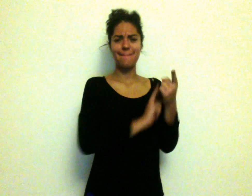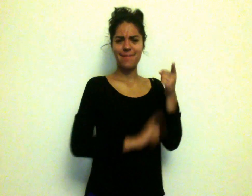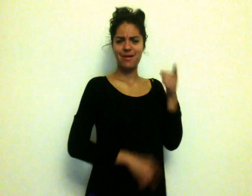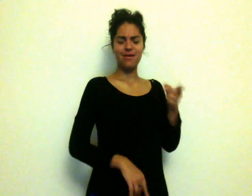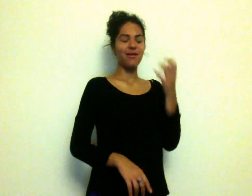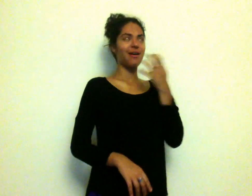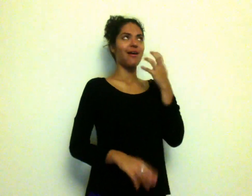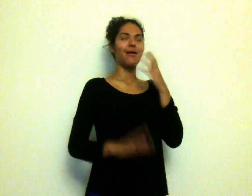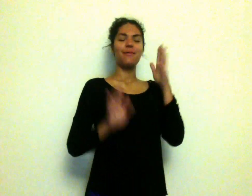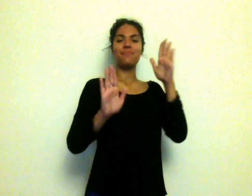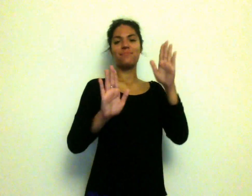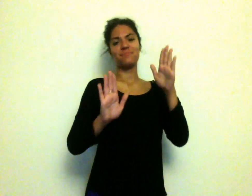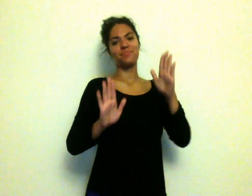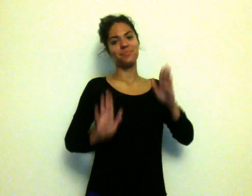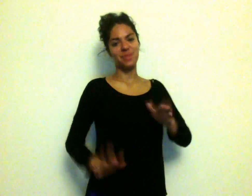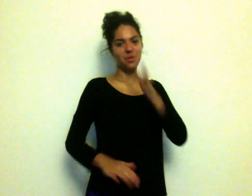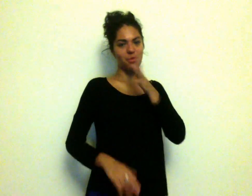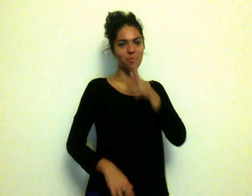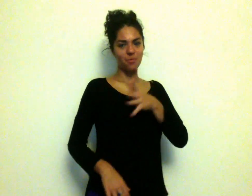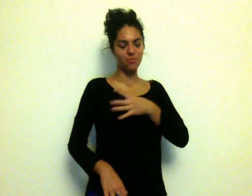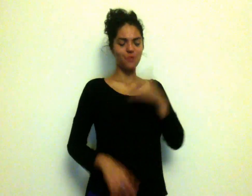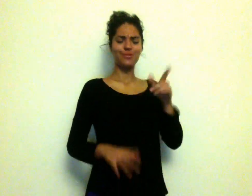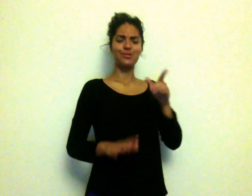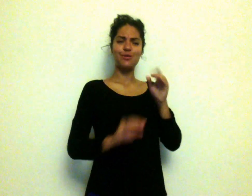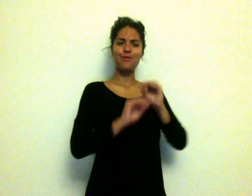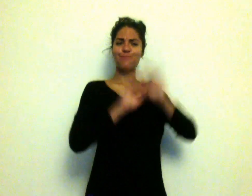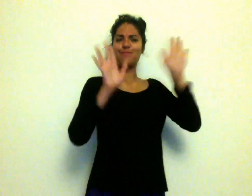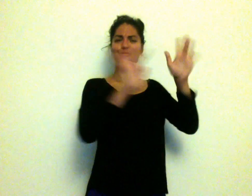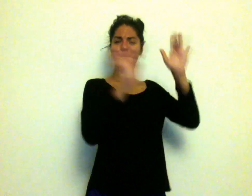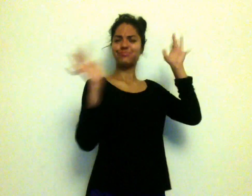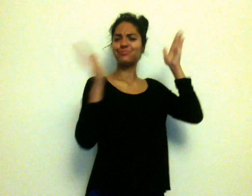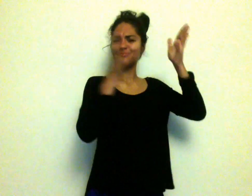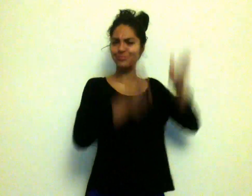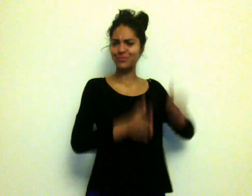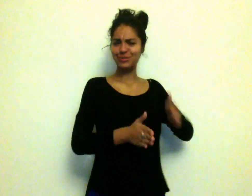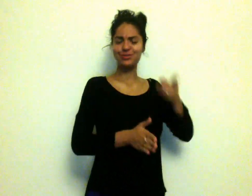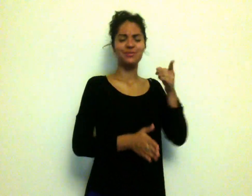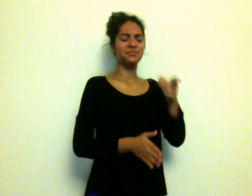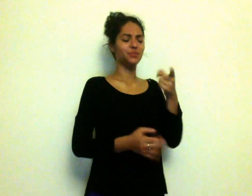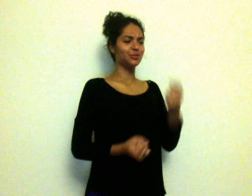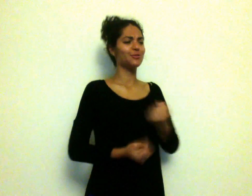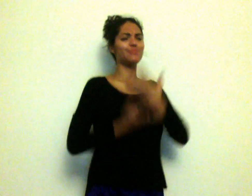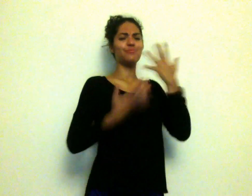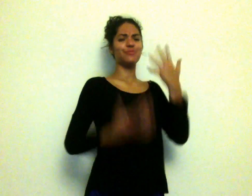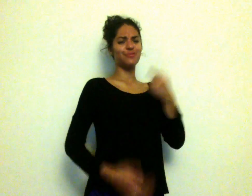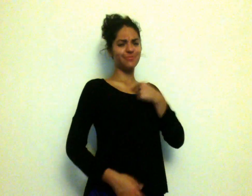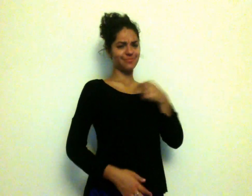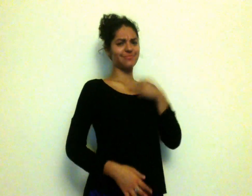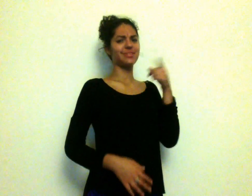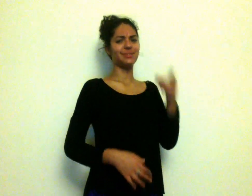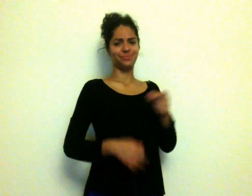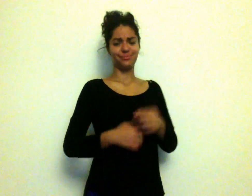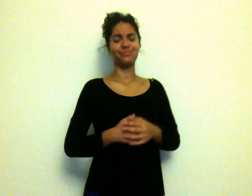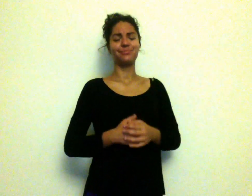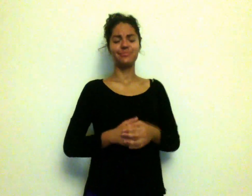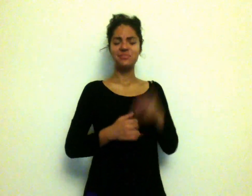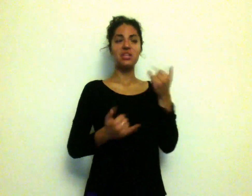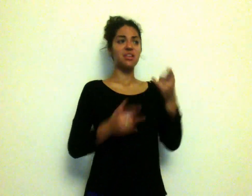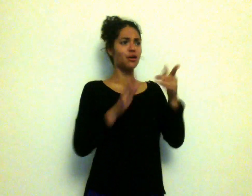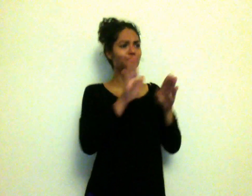bright light she has been. She has inspired my own life, and watching her grow and blossom into a powerful writer has